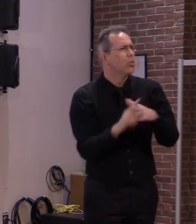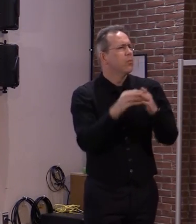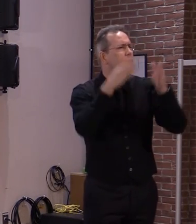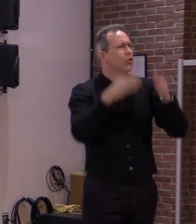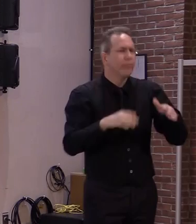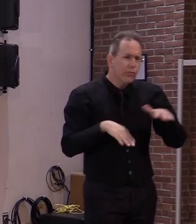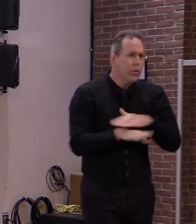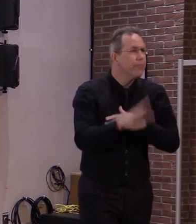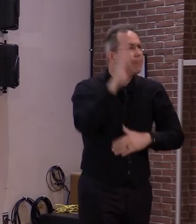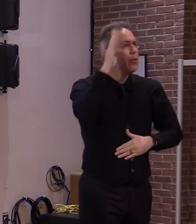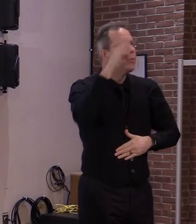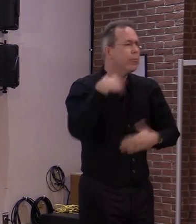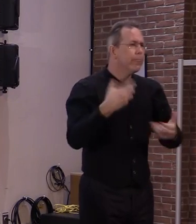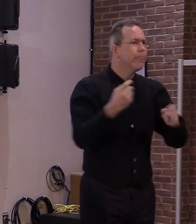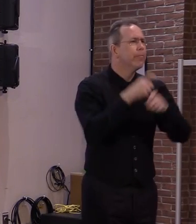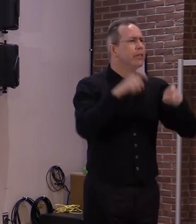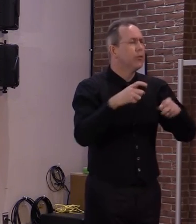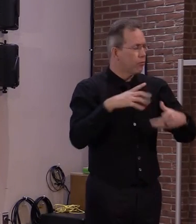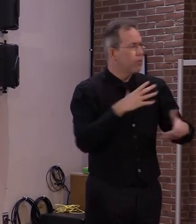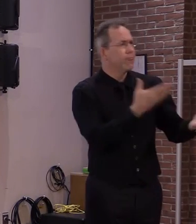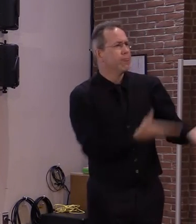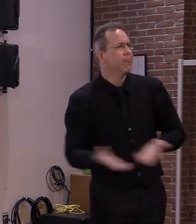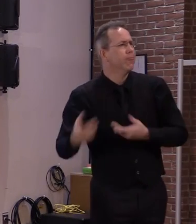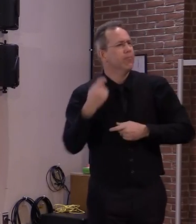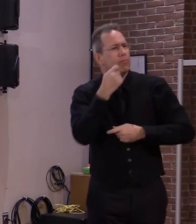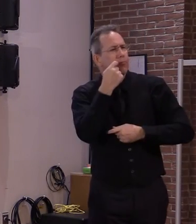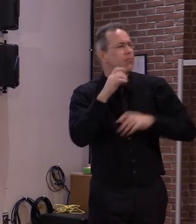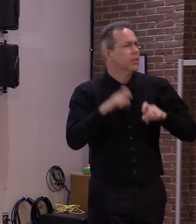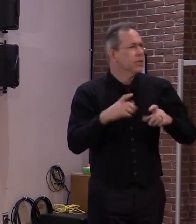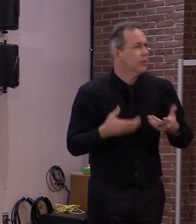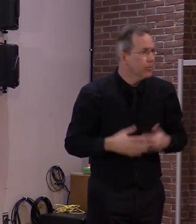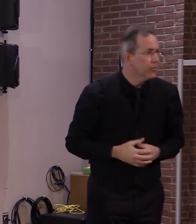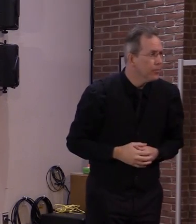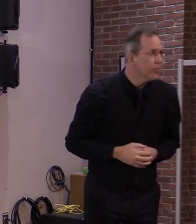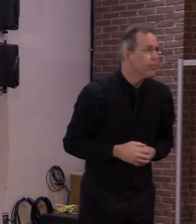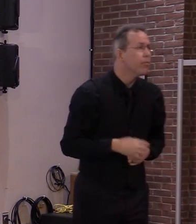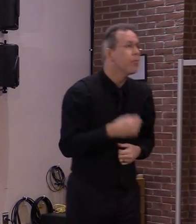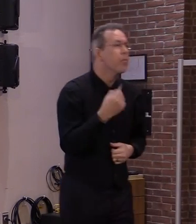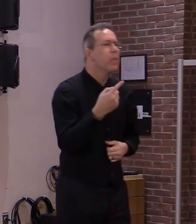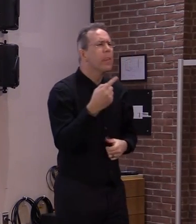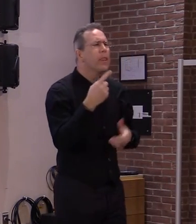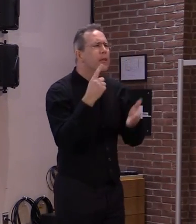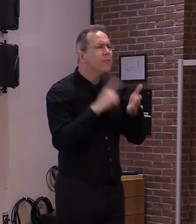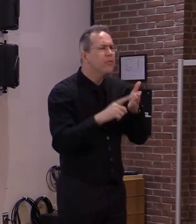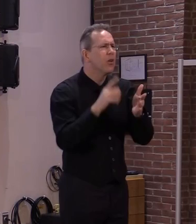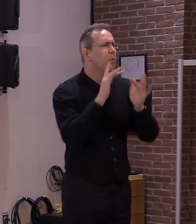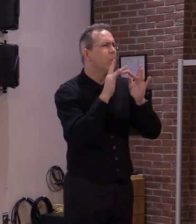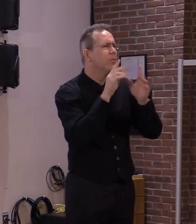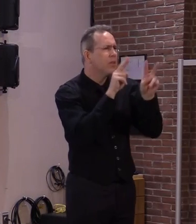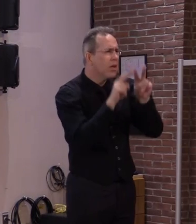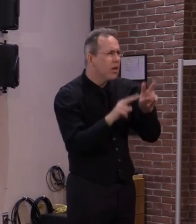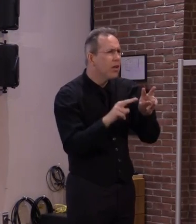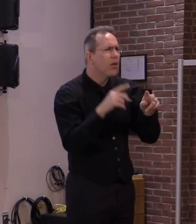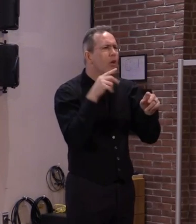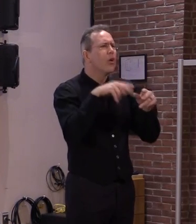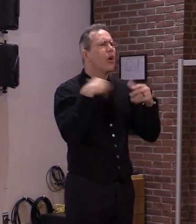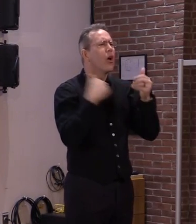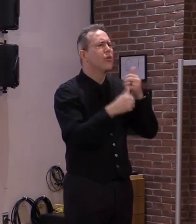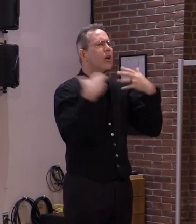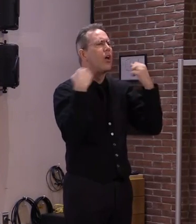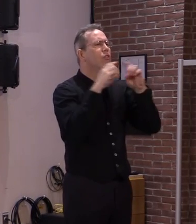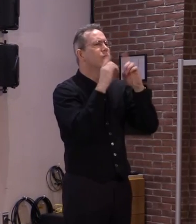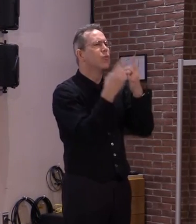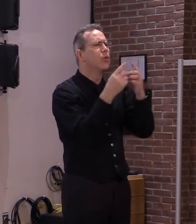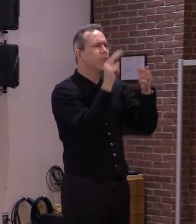healthvermont.gov/COVID-19/testing. Again, it's important to be tested for COVID-19 if you have symptoms of